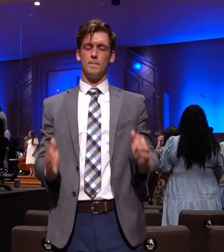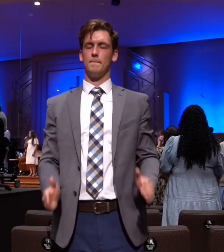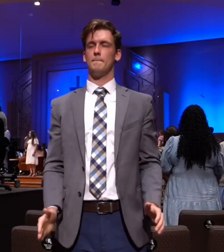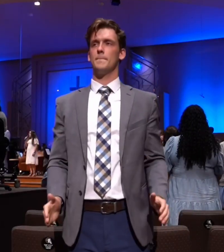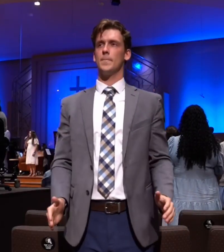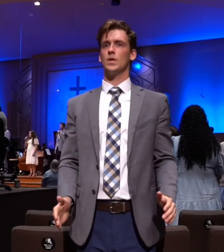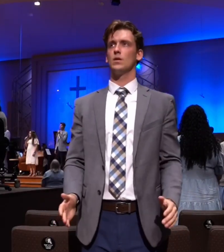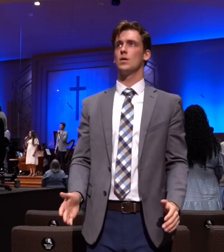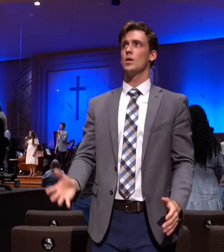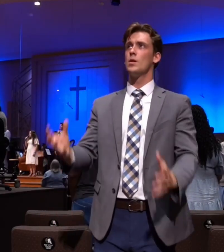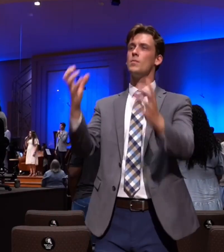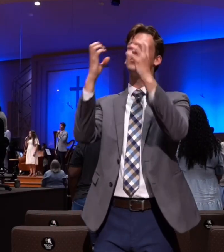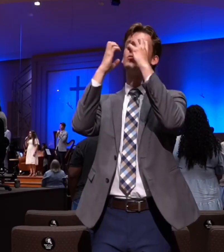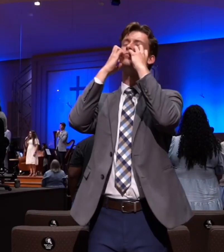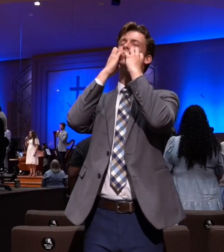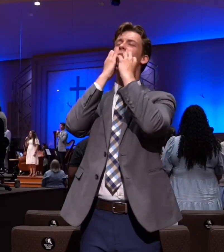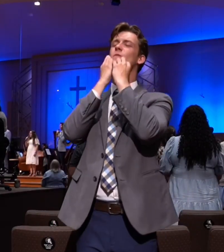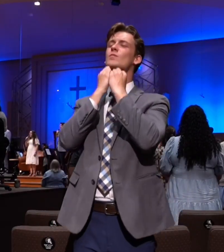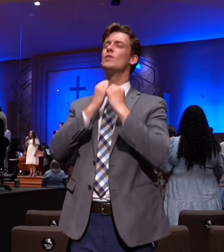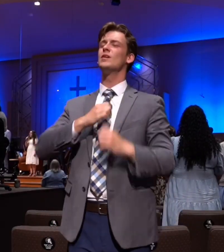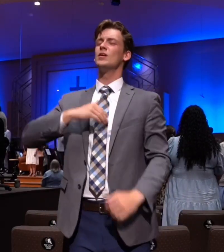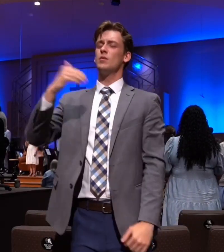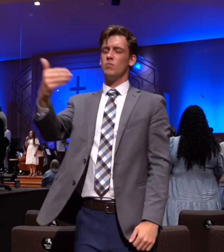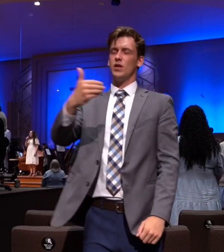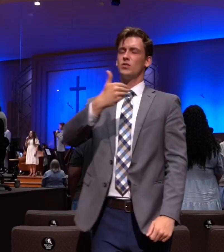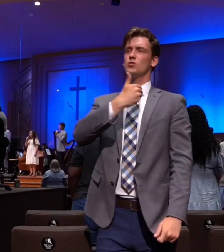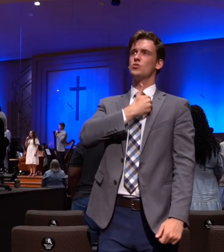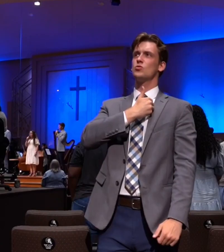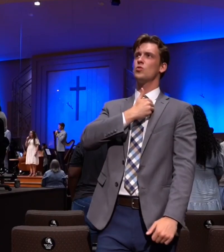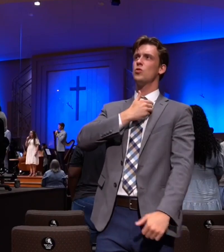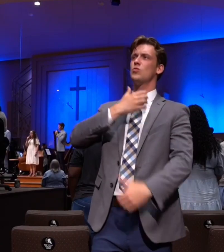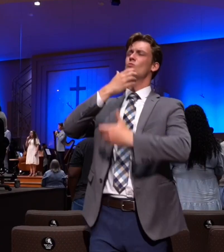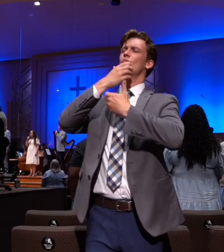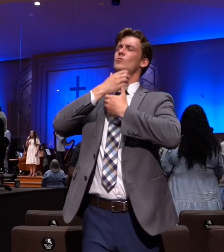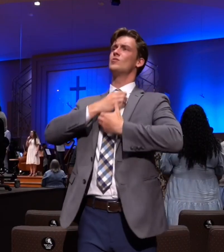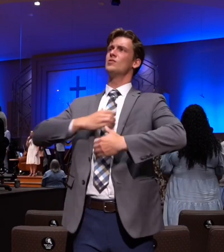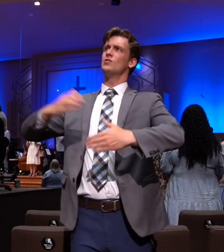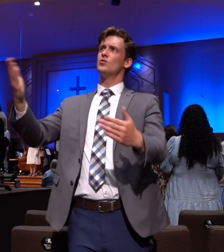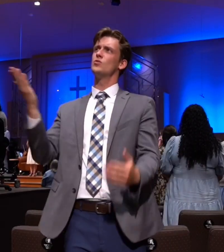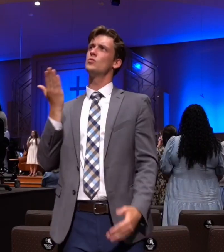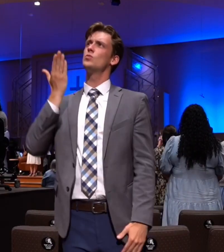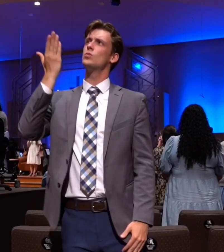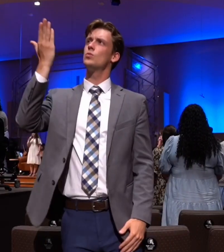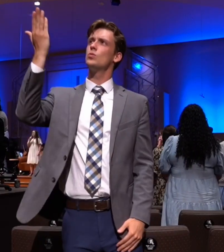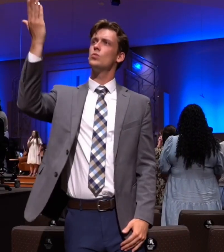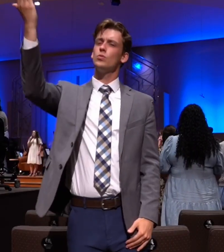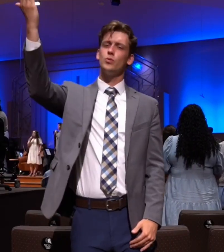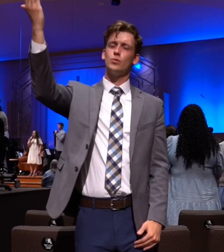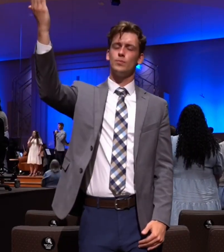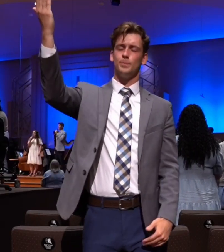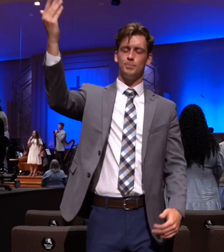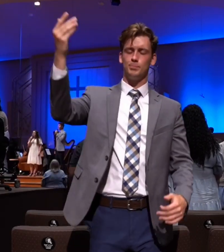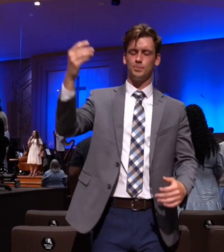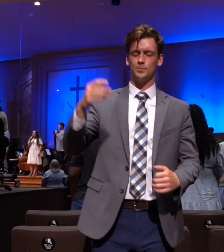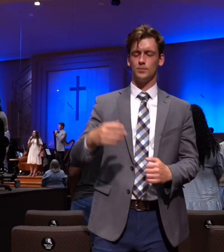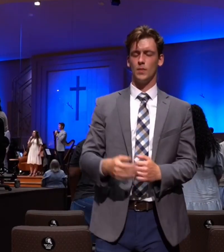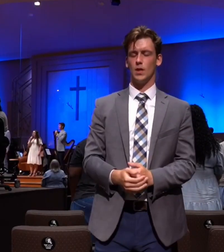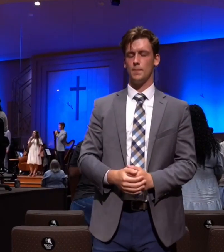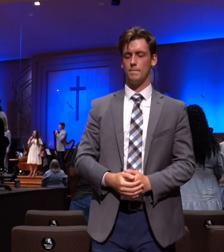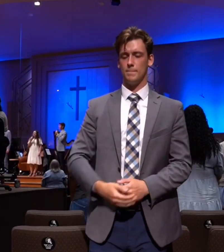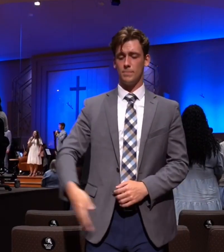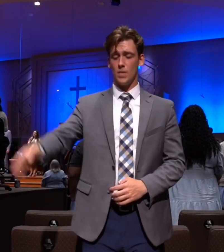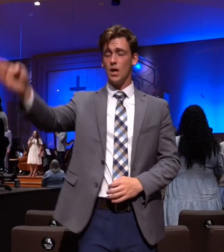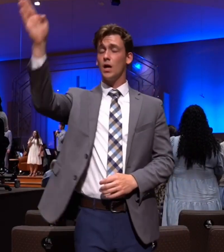greatest treasure of my longing soul. My